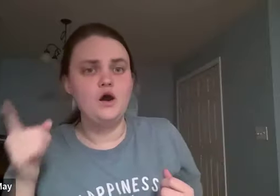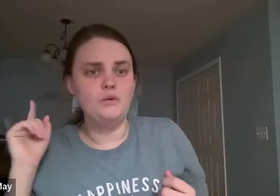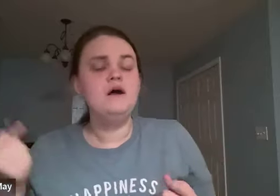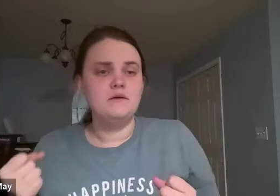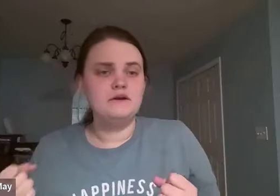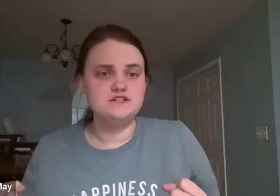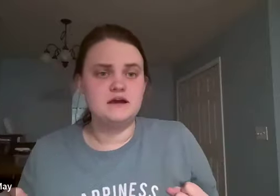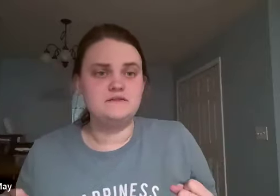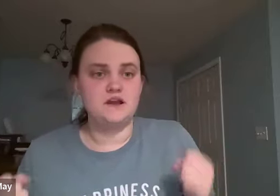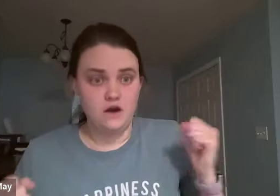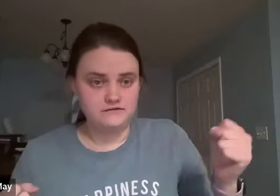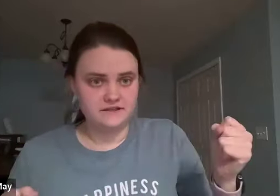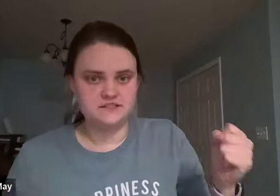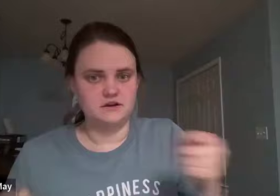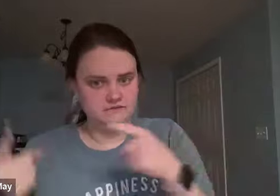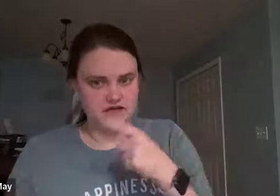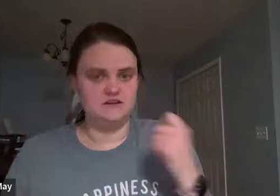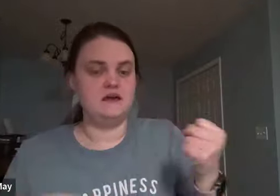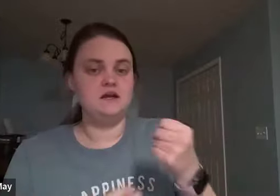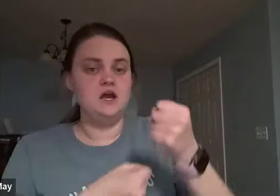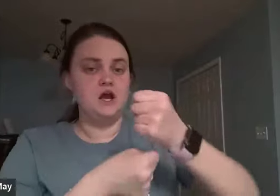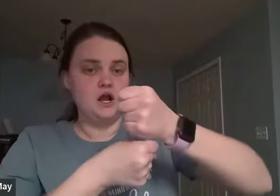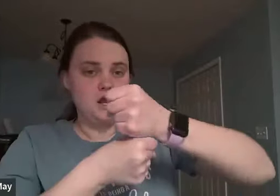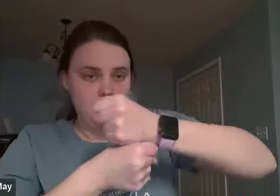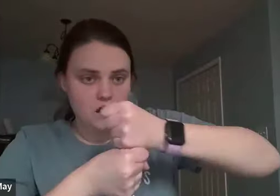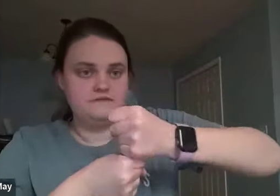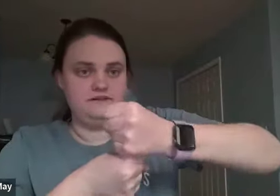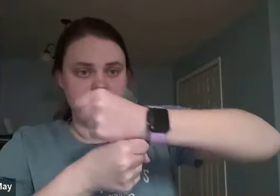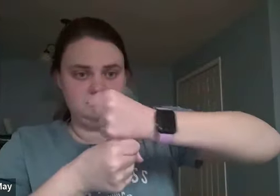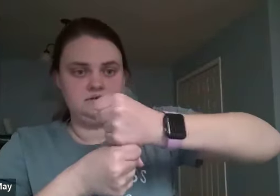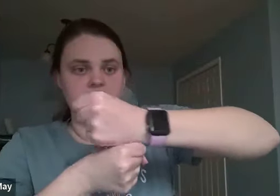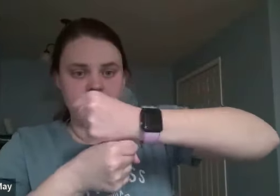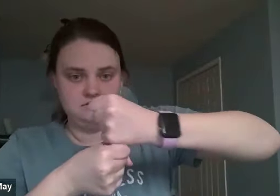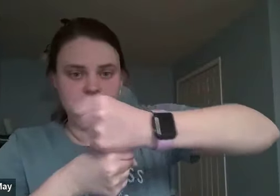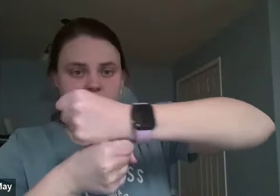Oh, and we also had the coffee. Sorry, I saw that. Coffee.